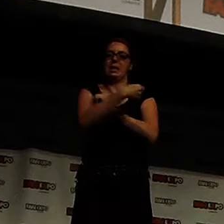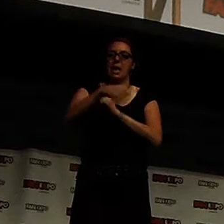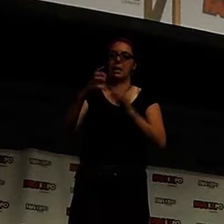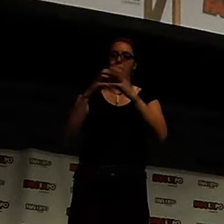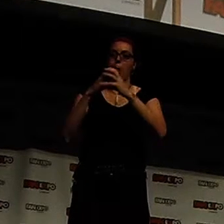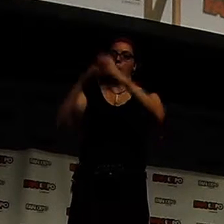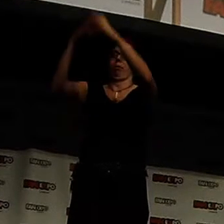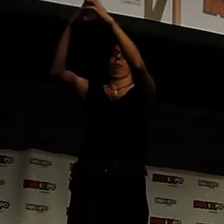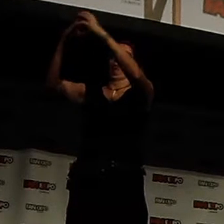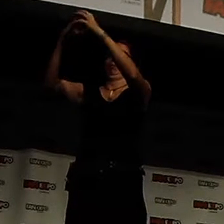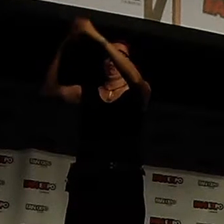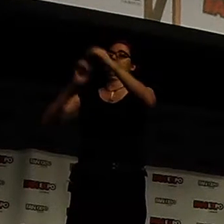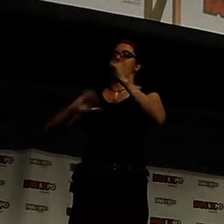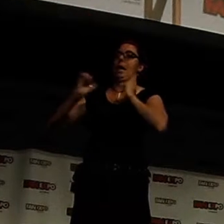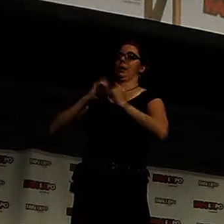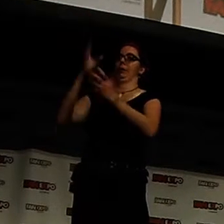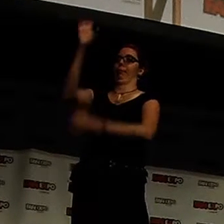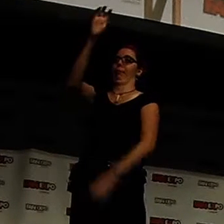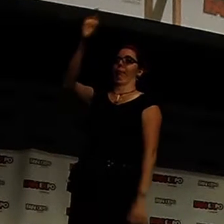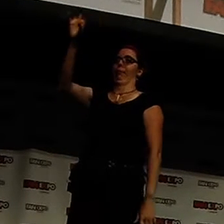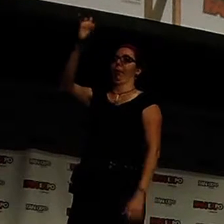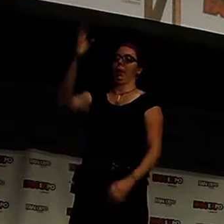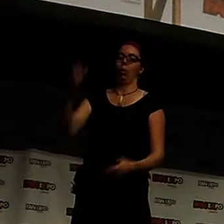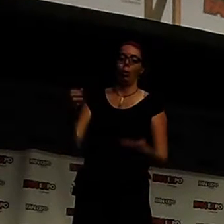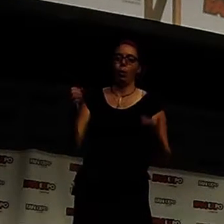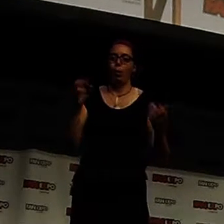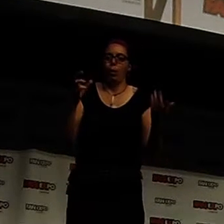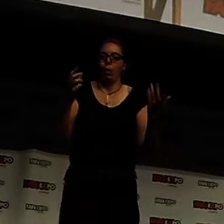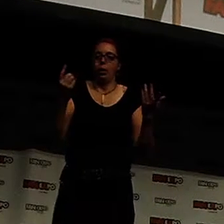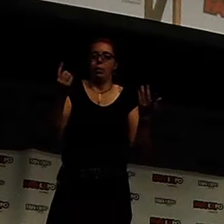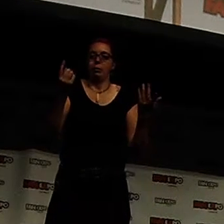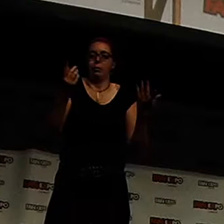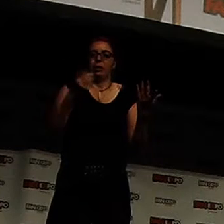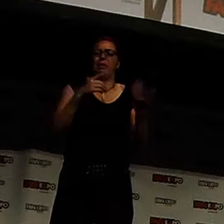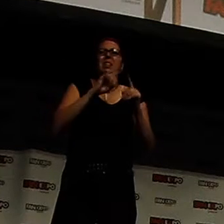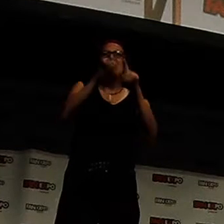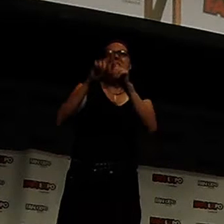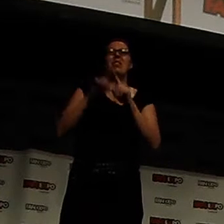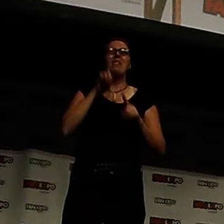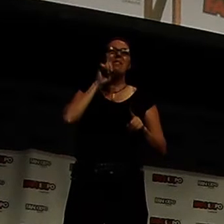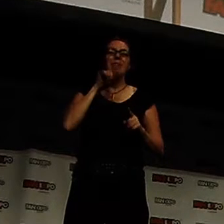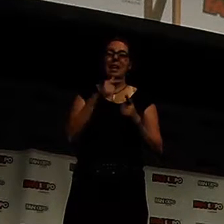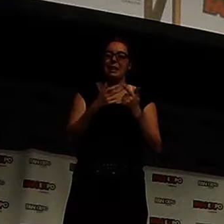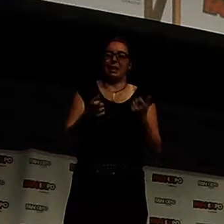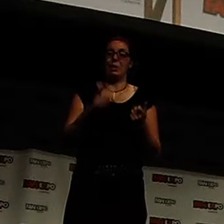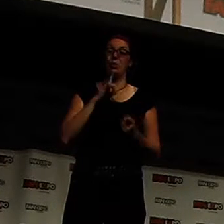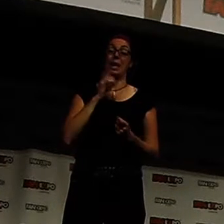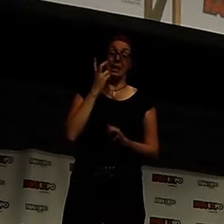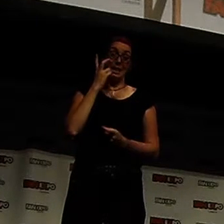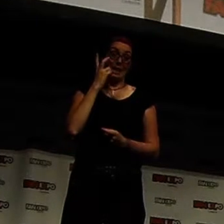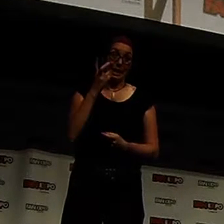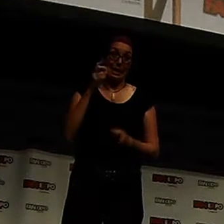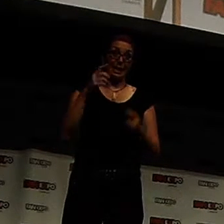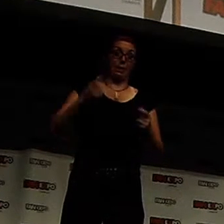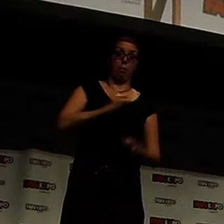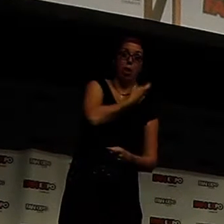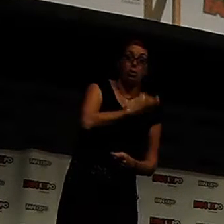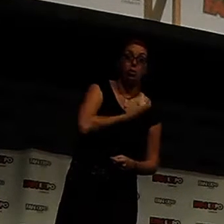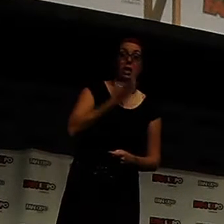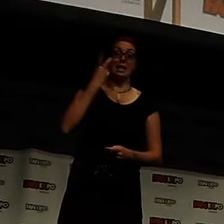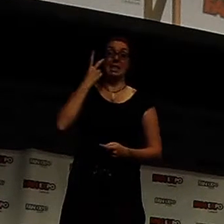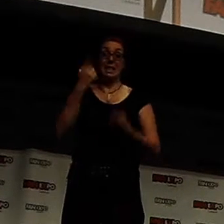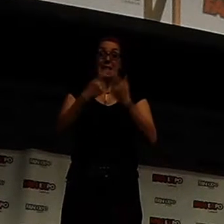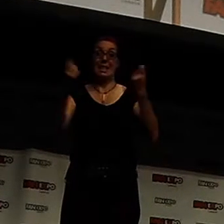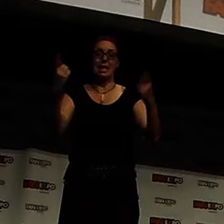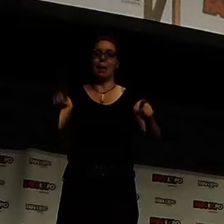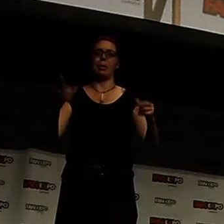broom who's coming at you. So there's like a whole other world that goes on it. And I had an episode this year where I speak